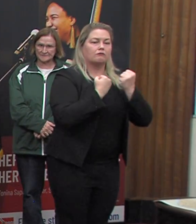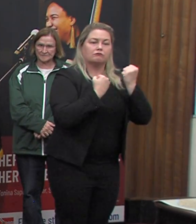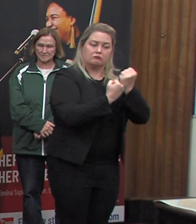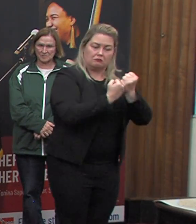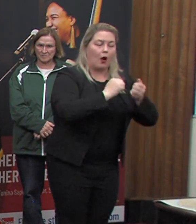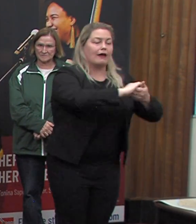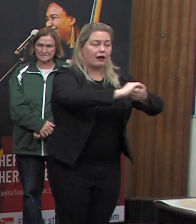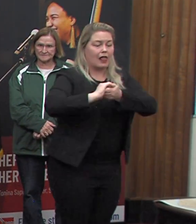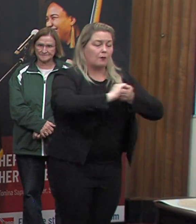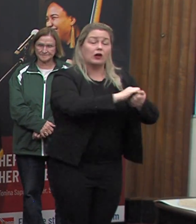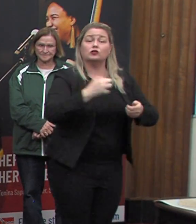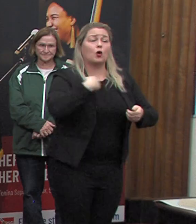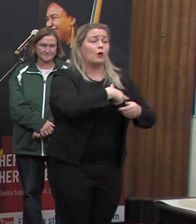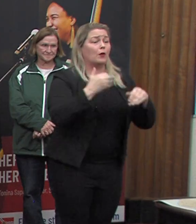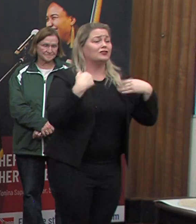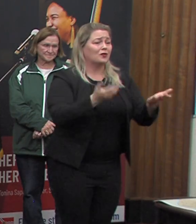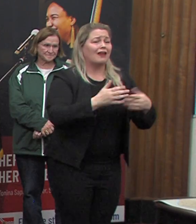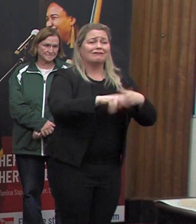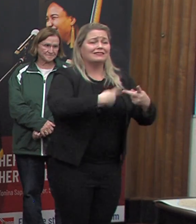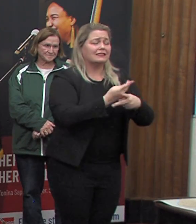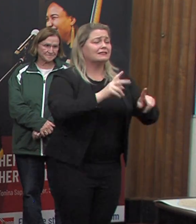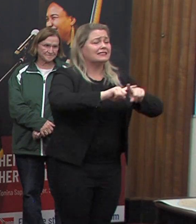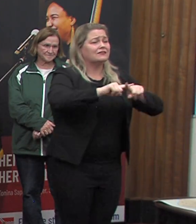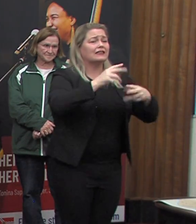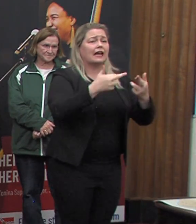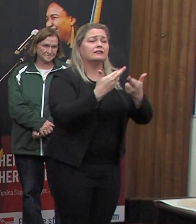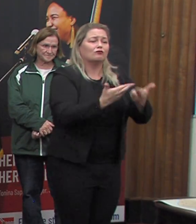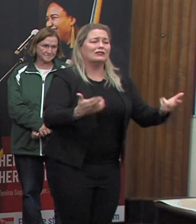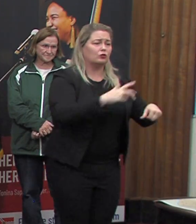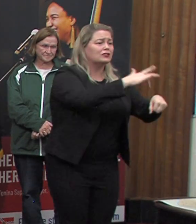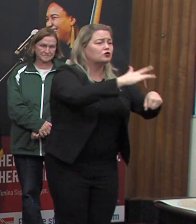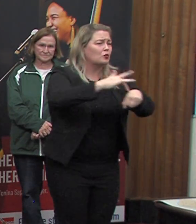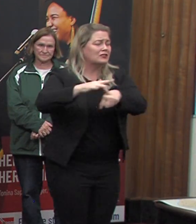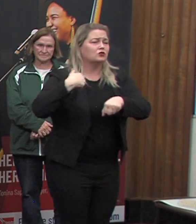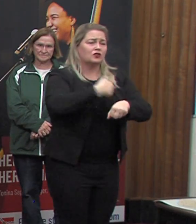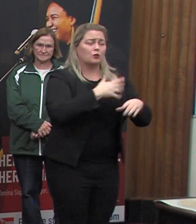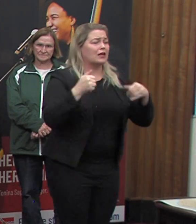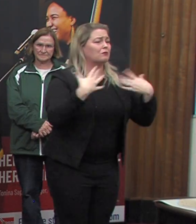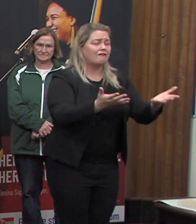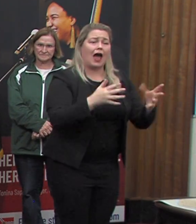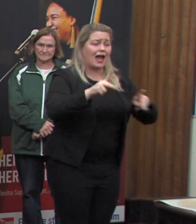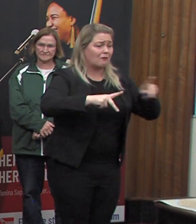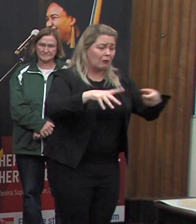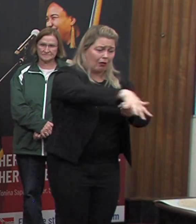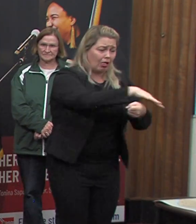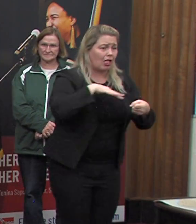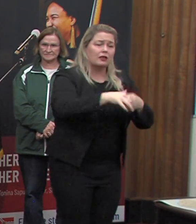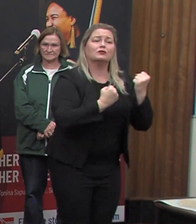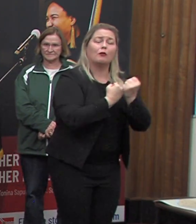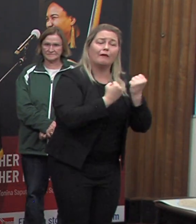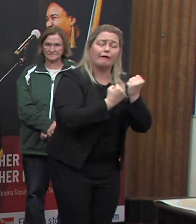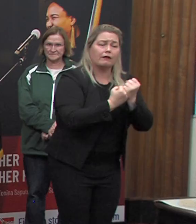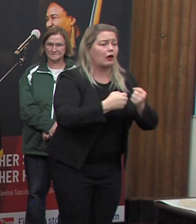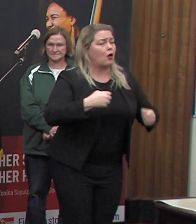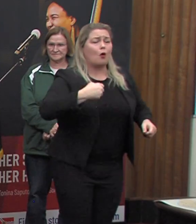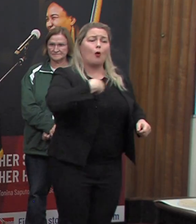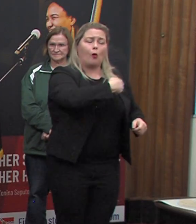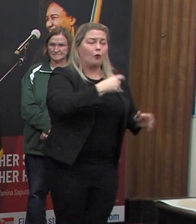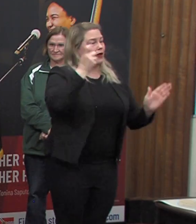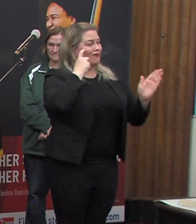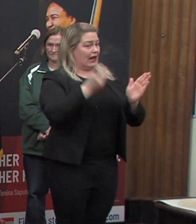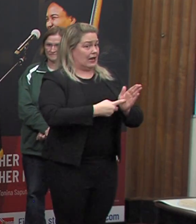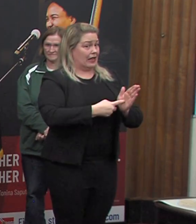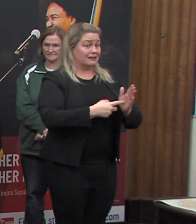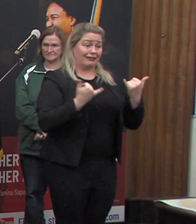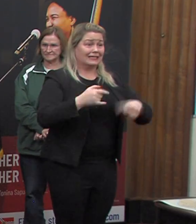to provide resources during this uncertain time to any of our families or anyone in our neighborhoods, because we recognize that in order to